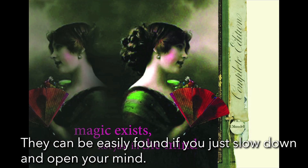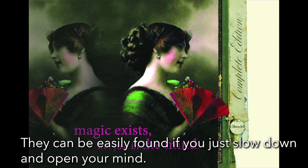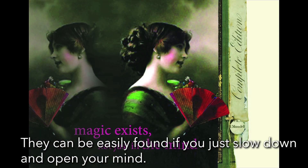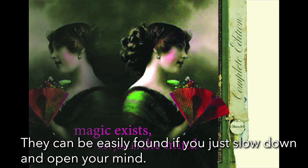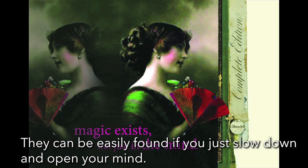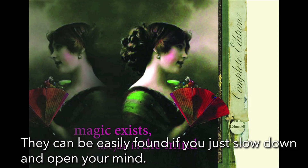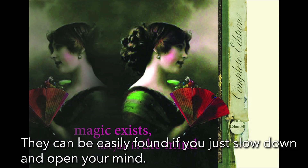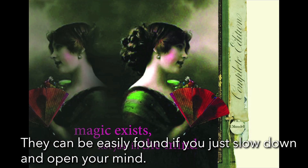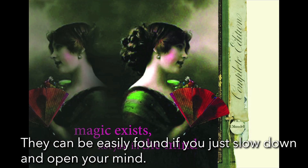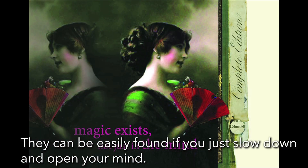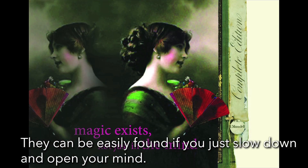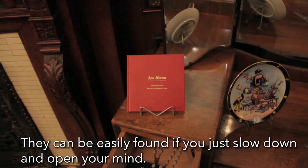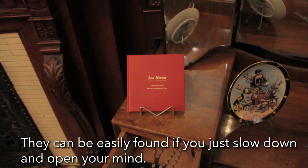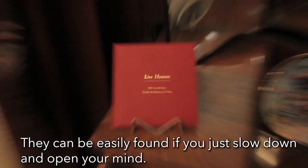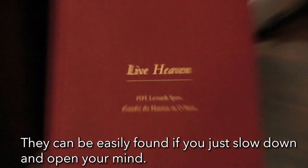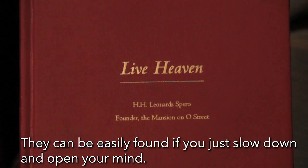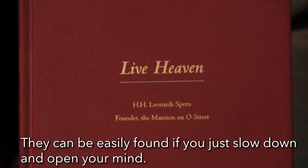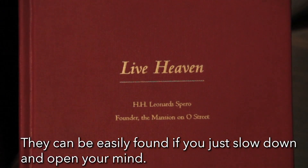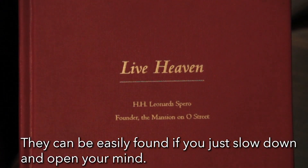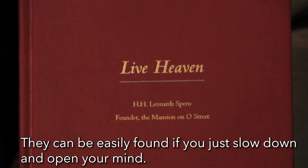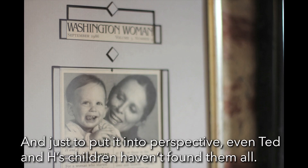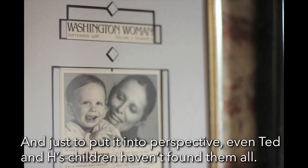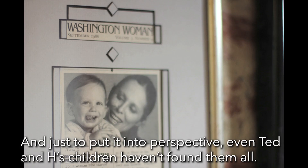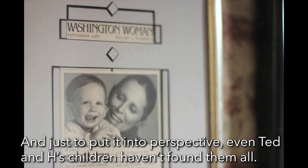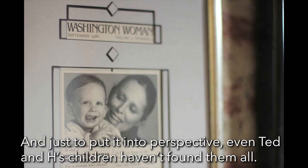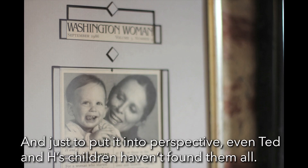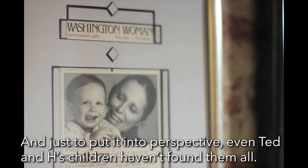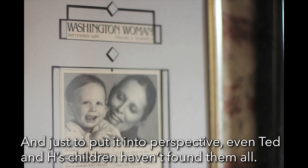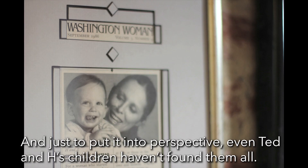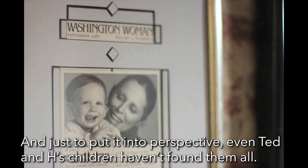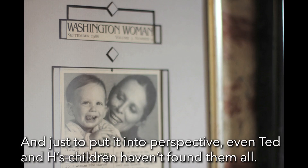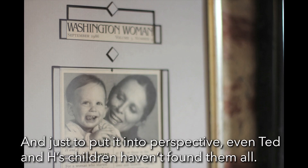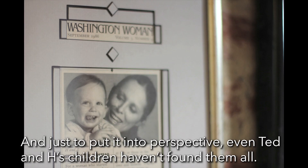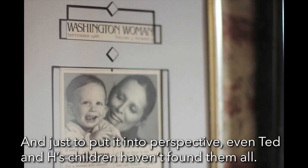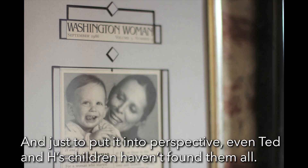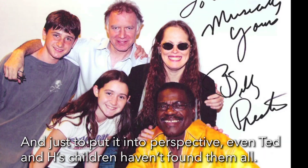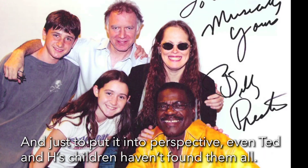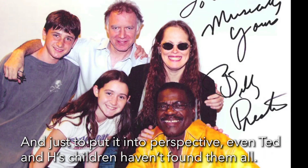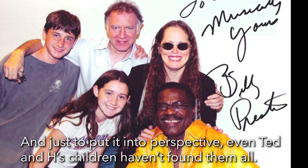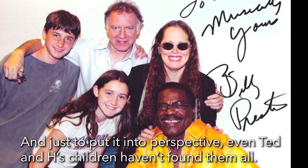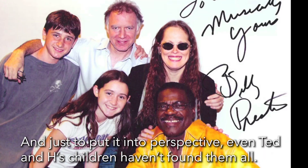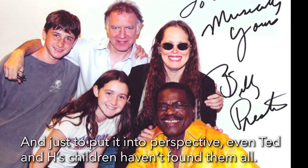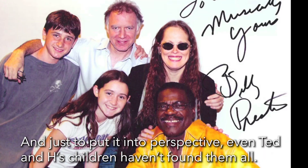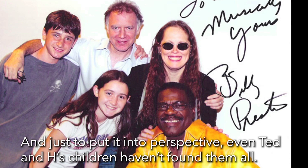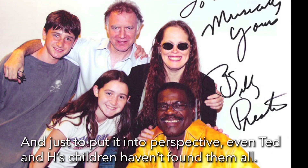can be easily found if you just slow down and open your mind. And just to put it into perspective, even Ted and H's children haven't found them